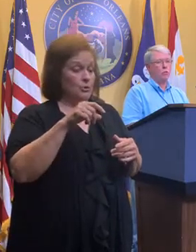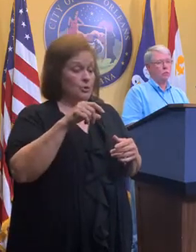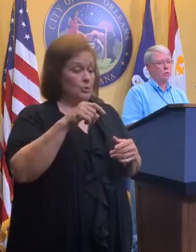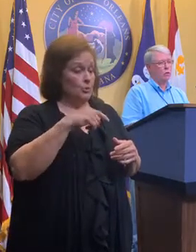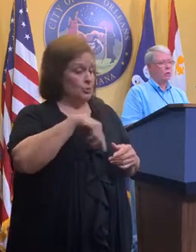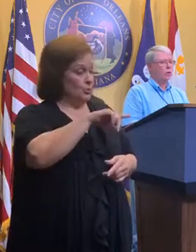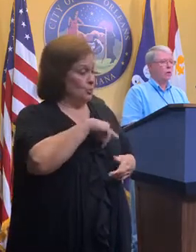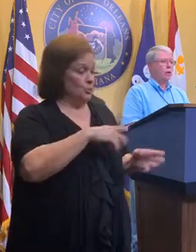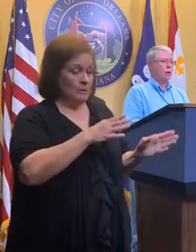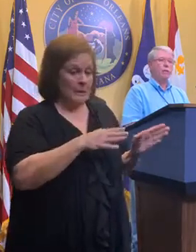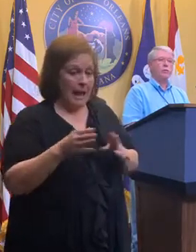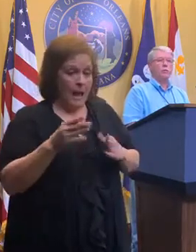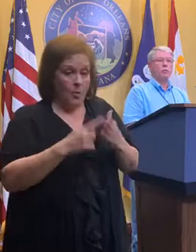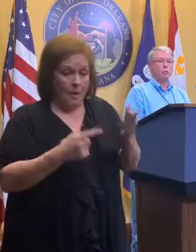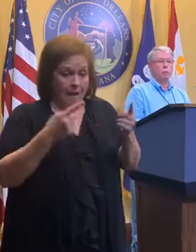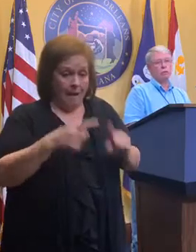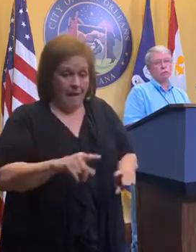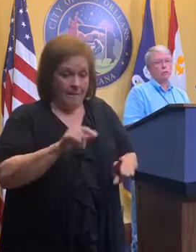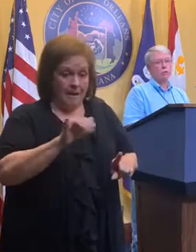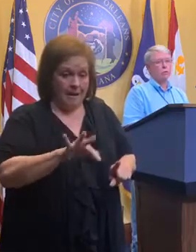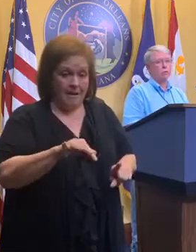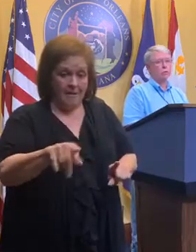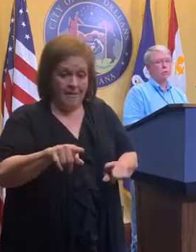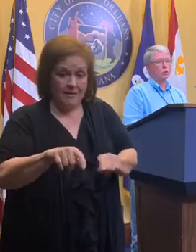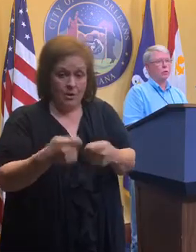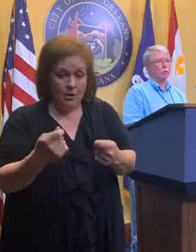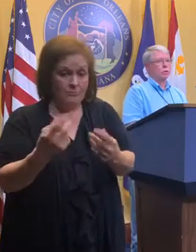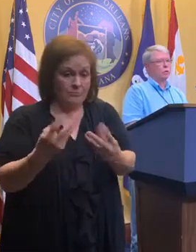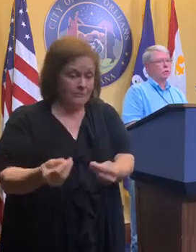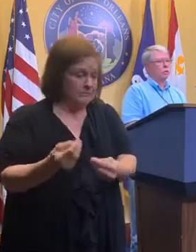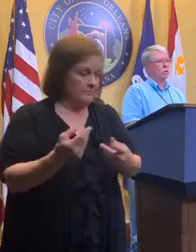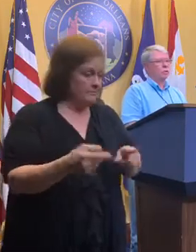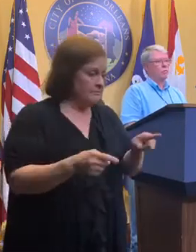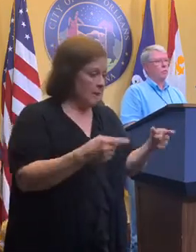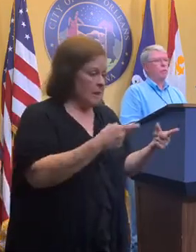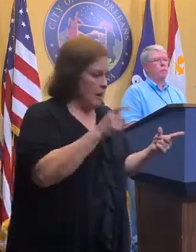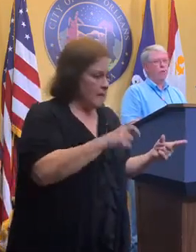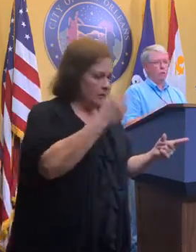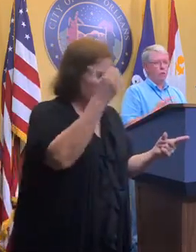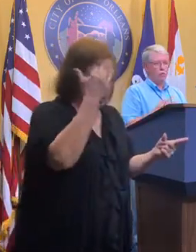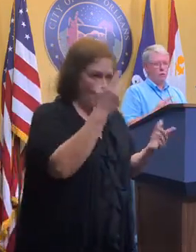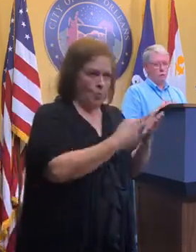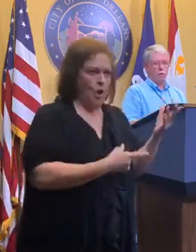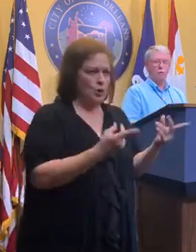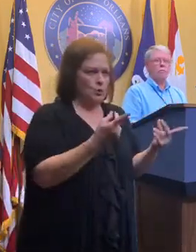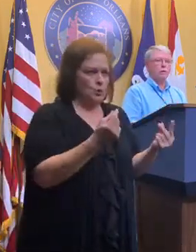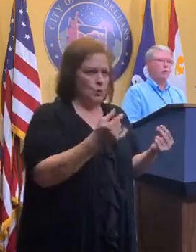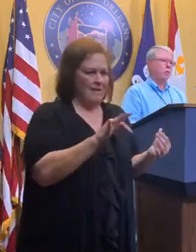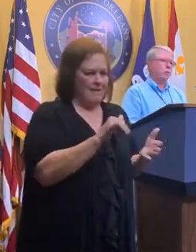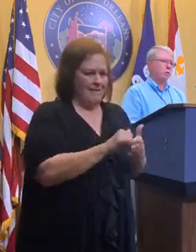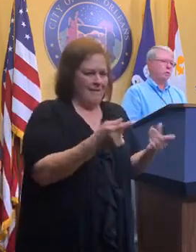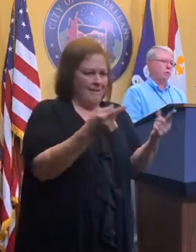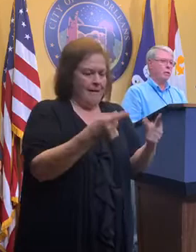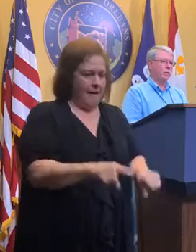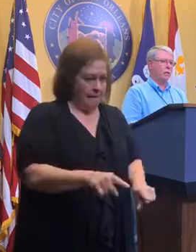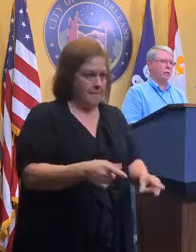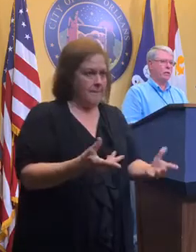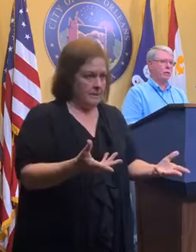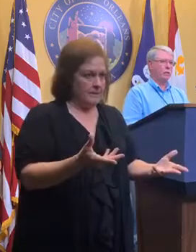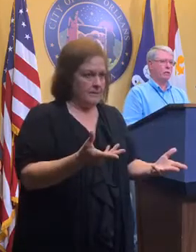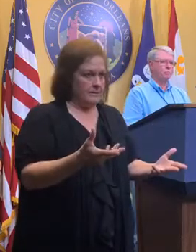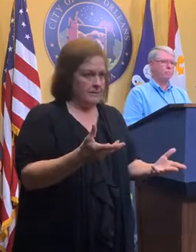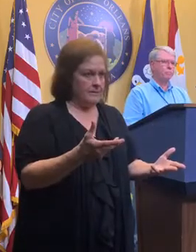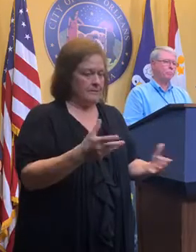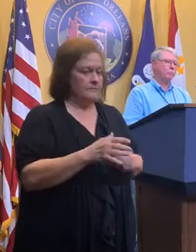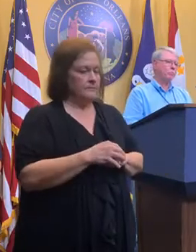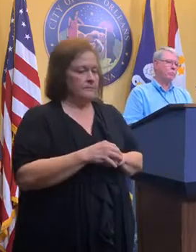things that could go wrong, and at least to have a plan to address those if ultimately we do see some kind of